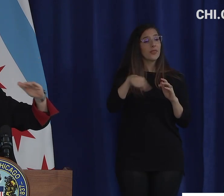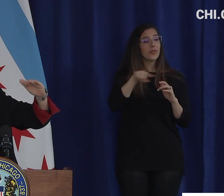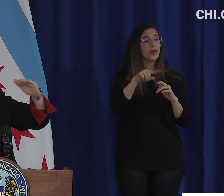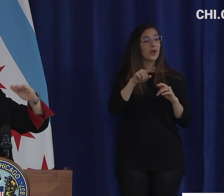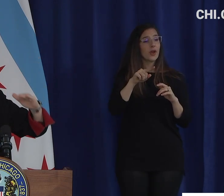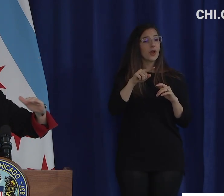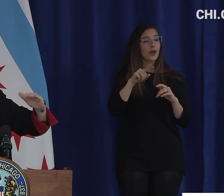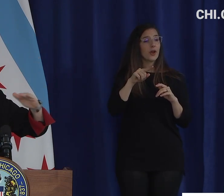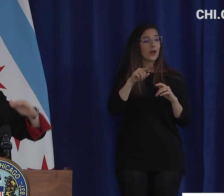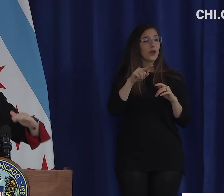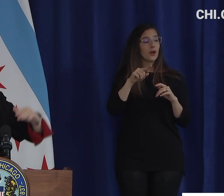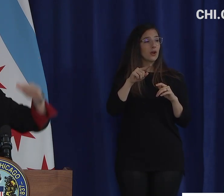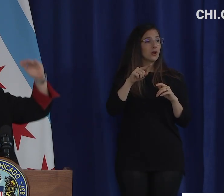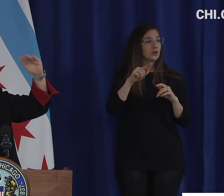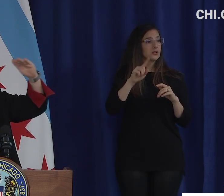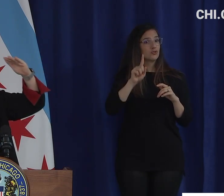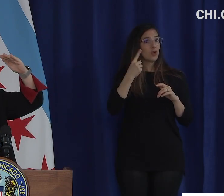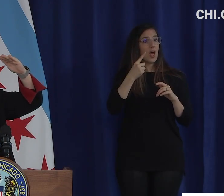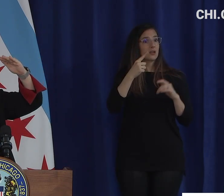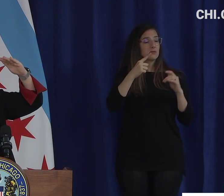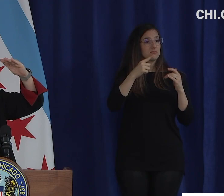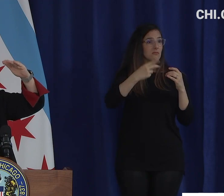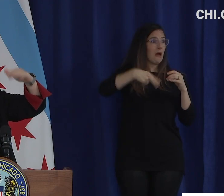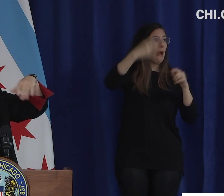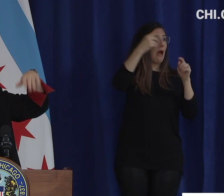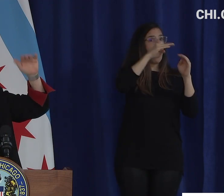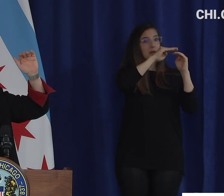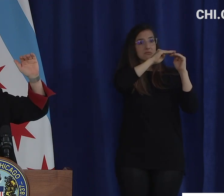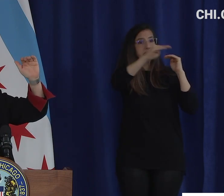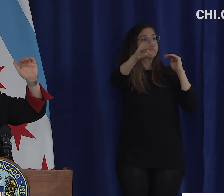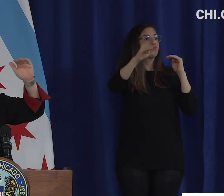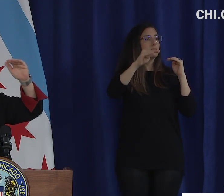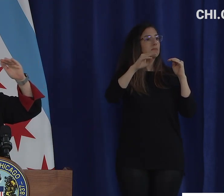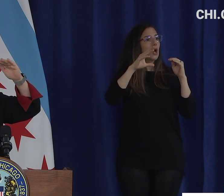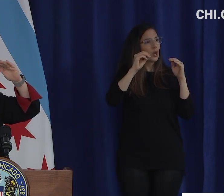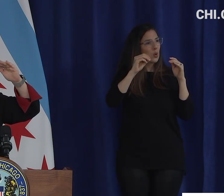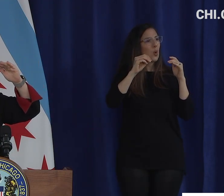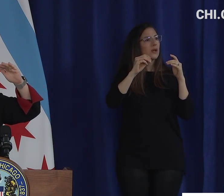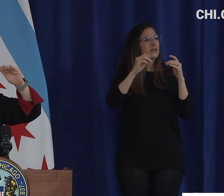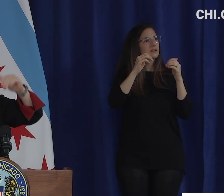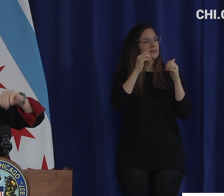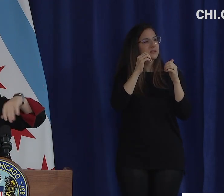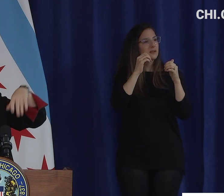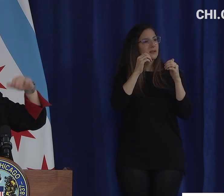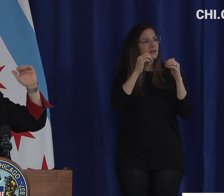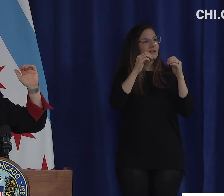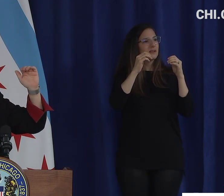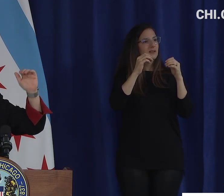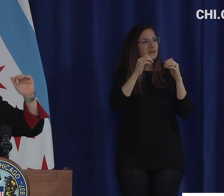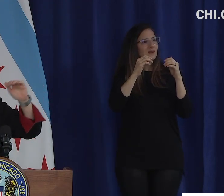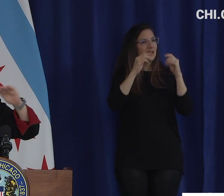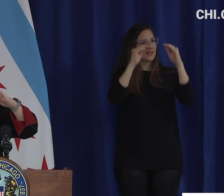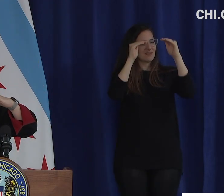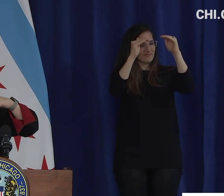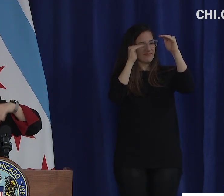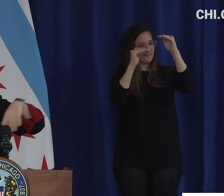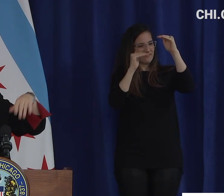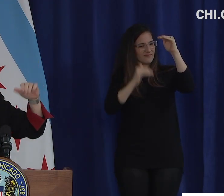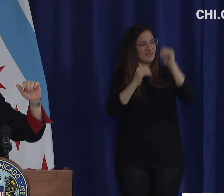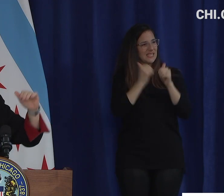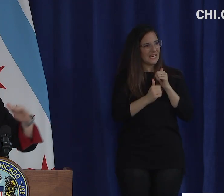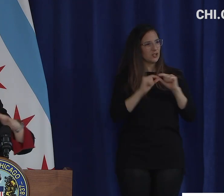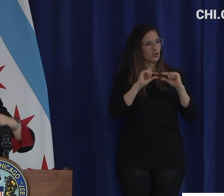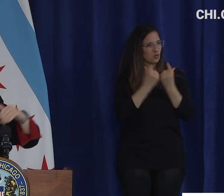remarkably marches down by group. So 18 to 29-year-olds are on top, and then nearly every day, 30 to 39-year-olds are next, followed by